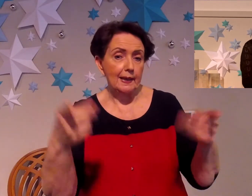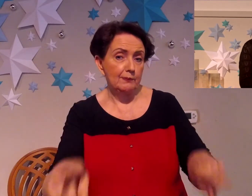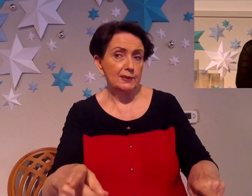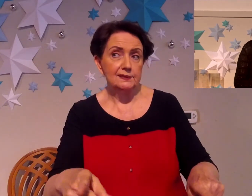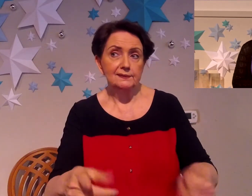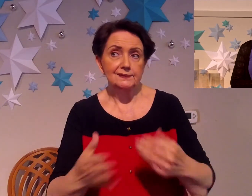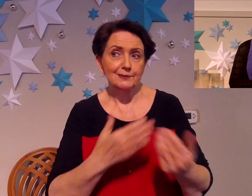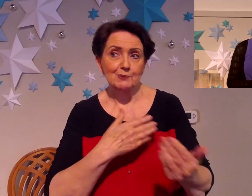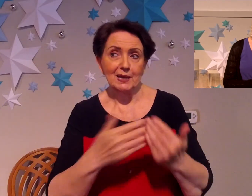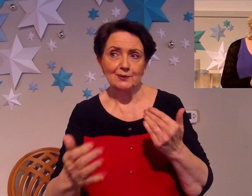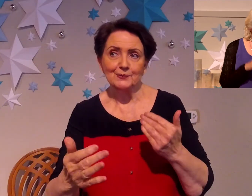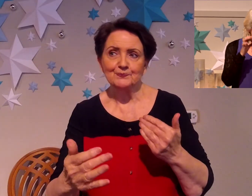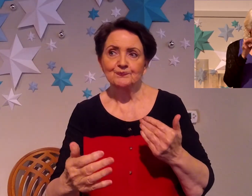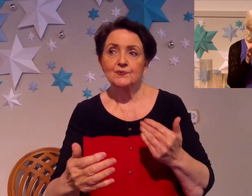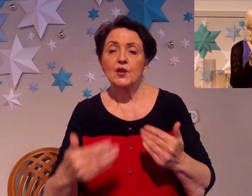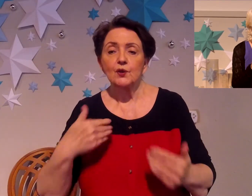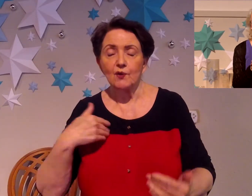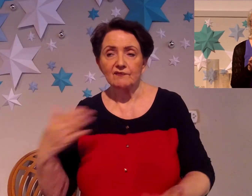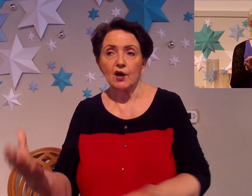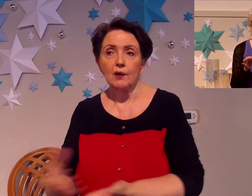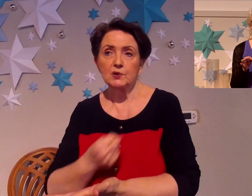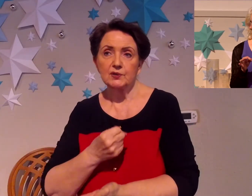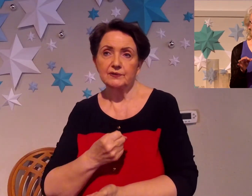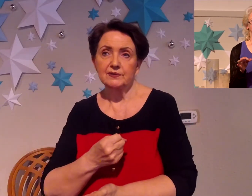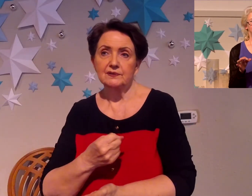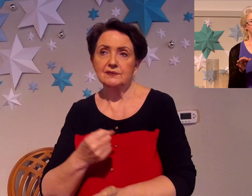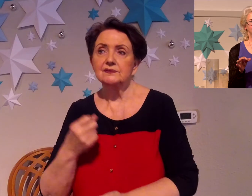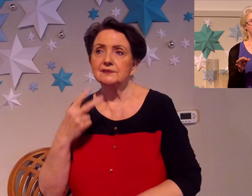we have that opportunity to